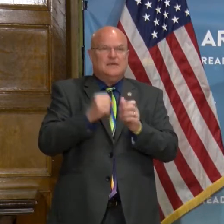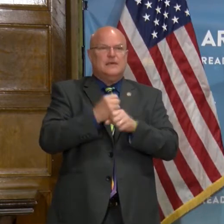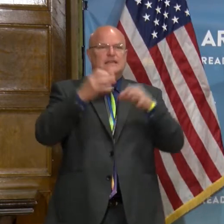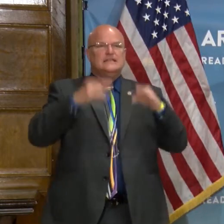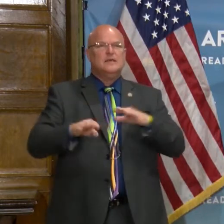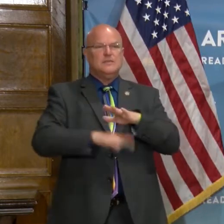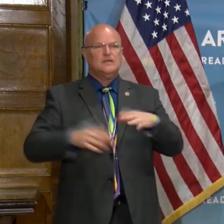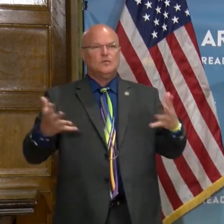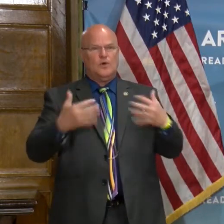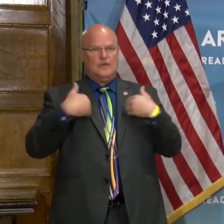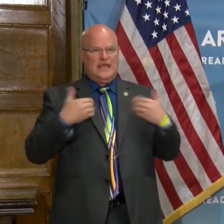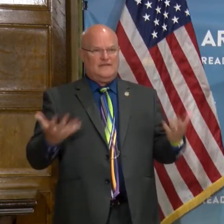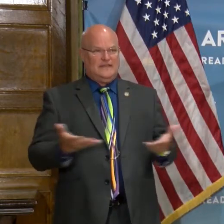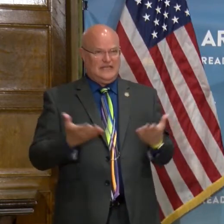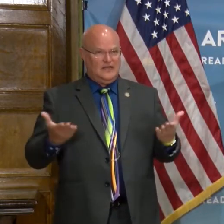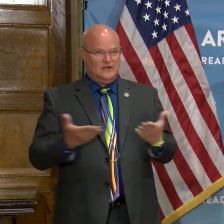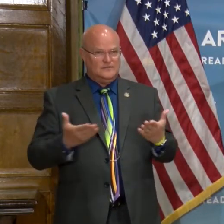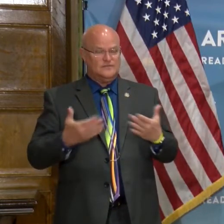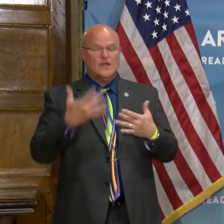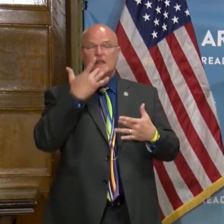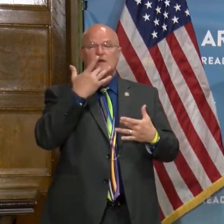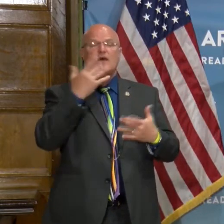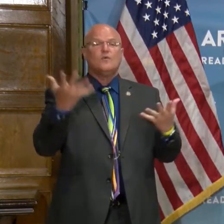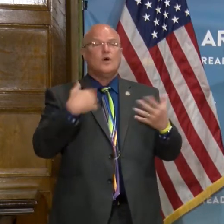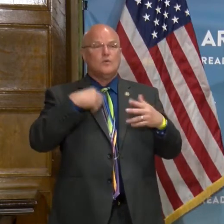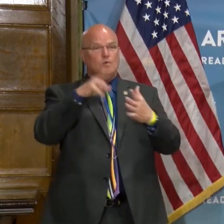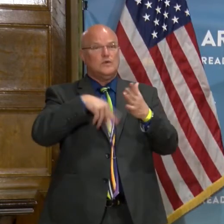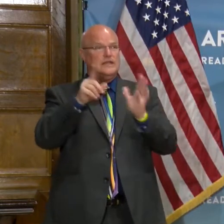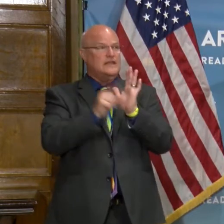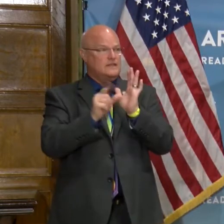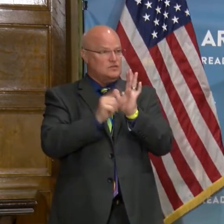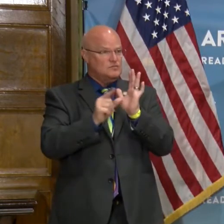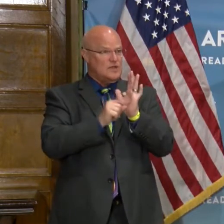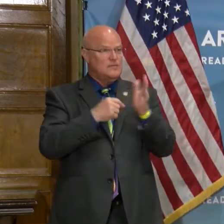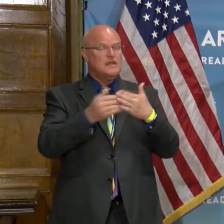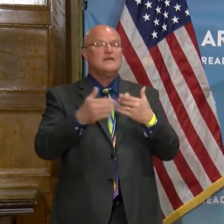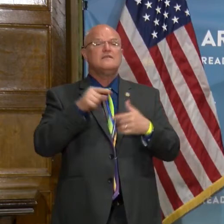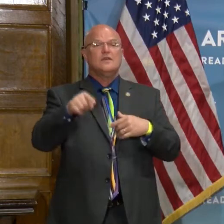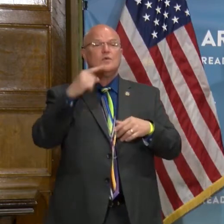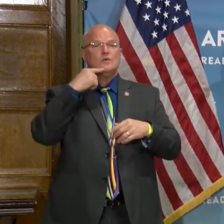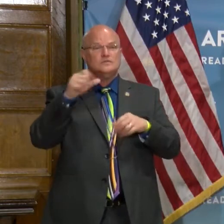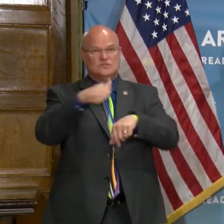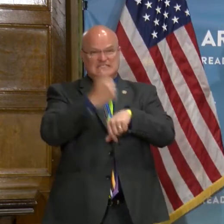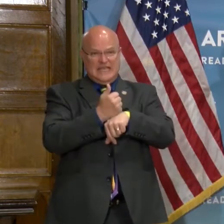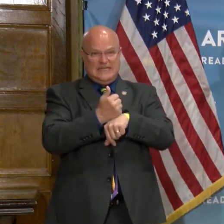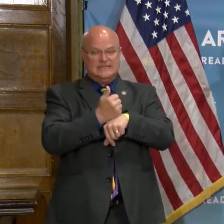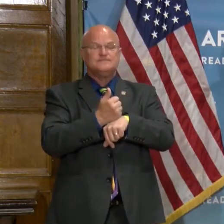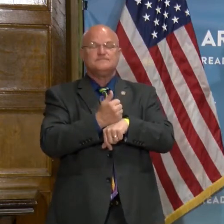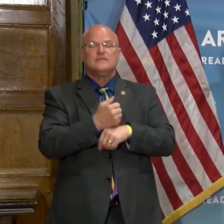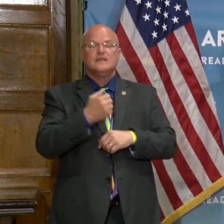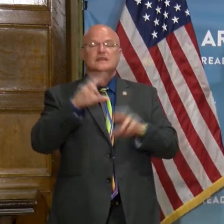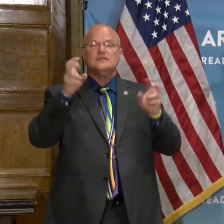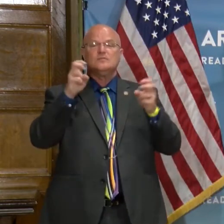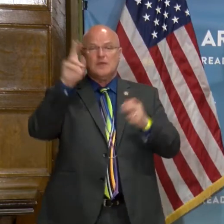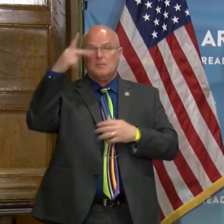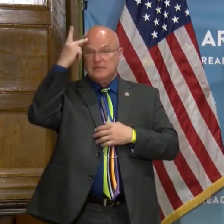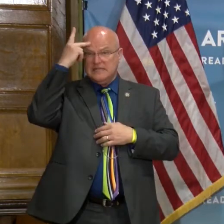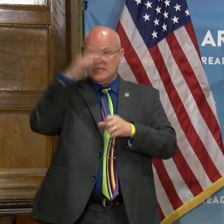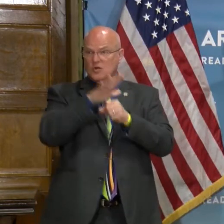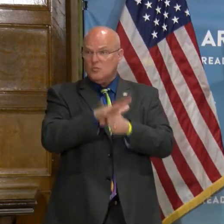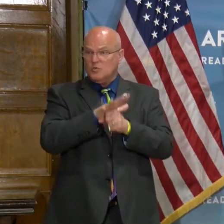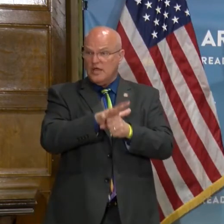decisions based on what we have here rather than what we're reading in the newspaper, even if they're the ones who said it. In terms of political